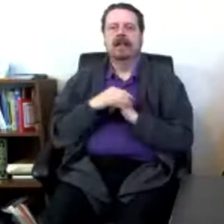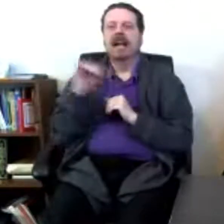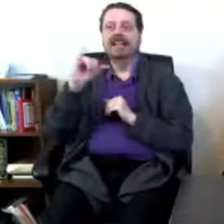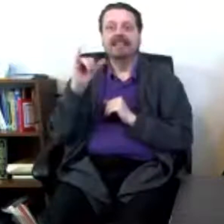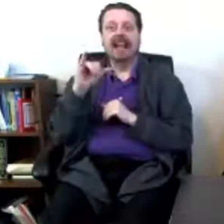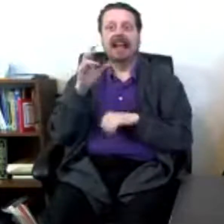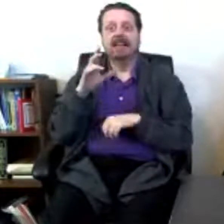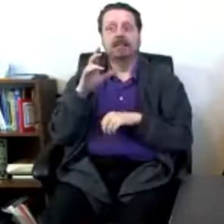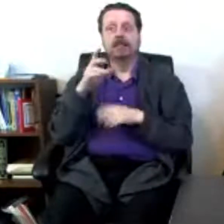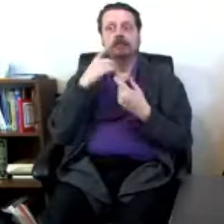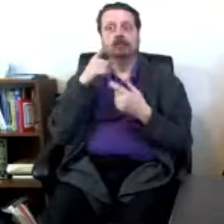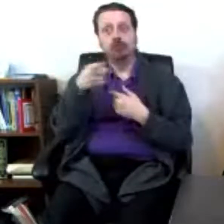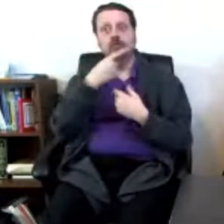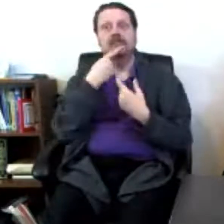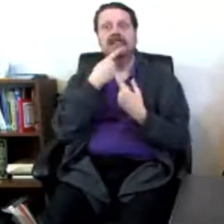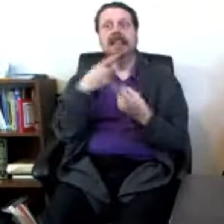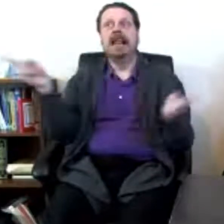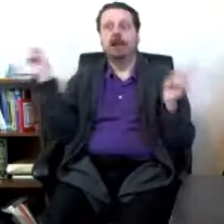a declaration of war